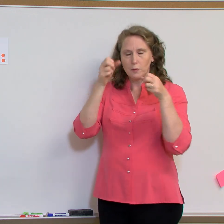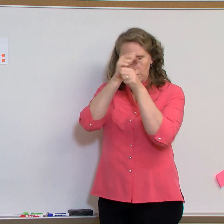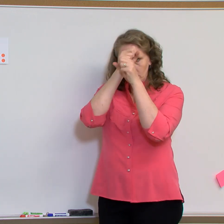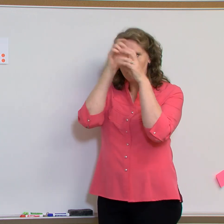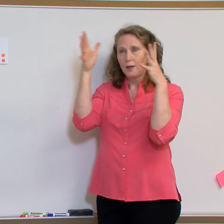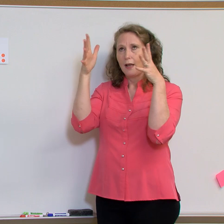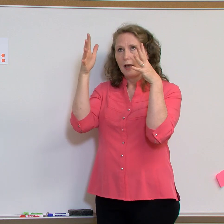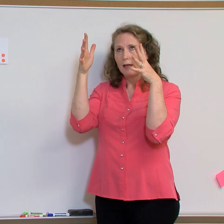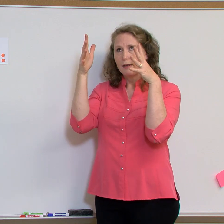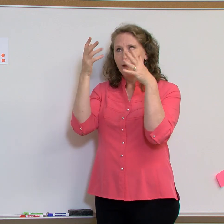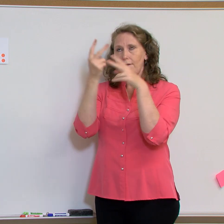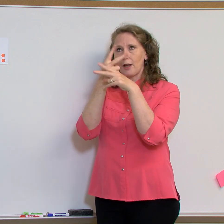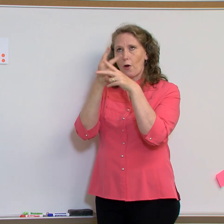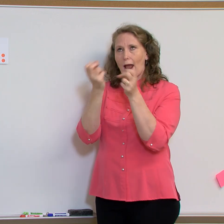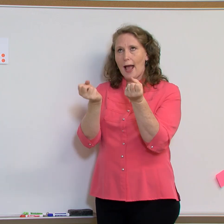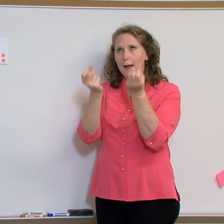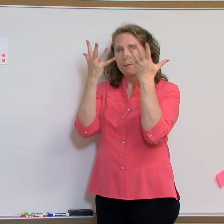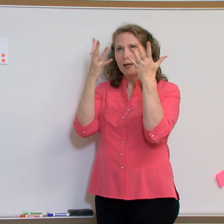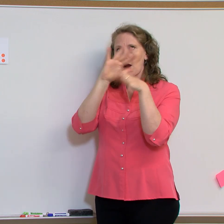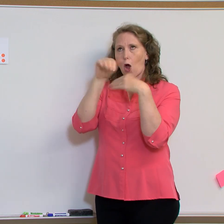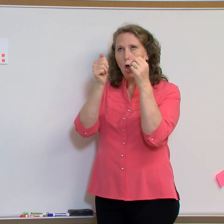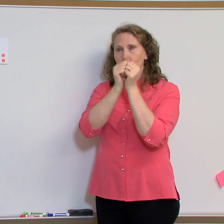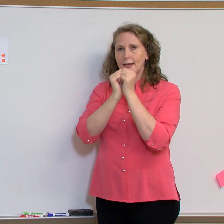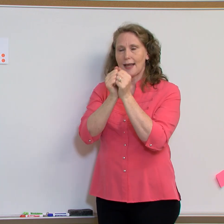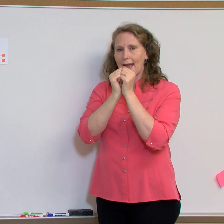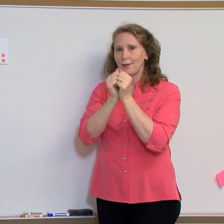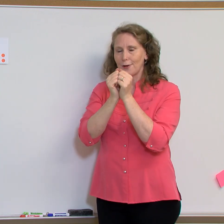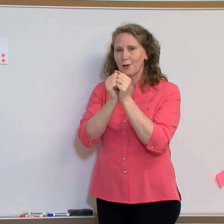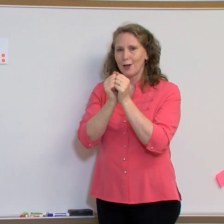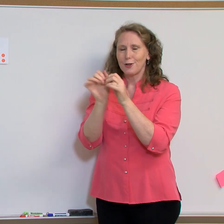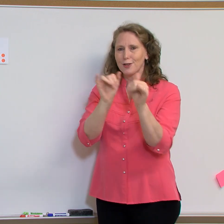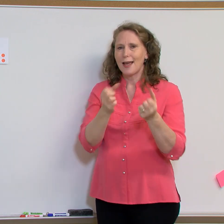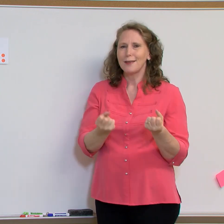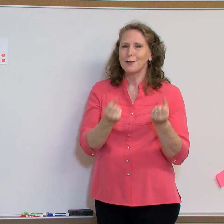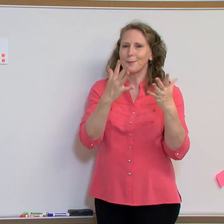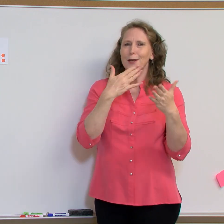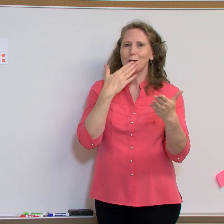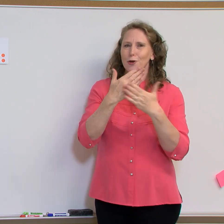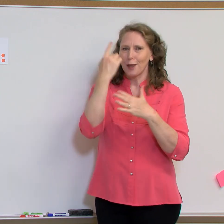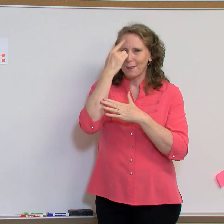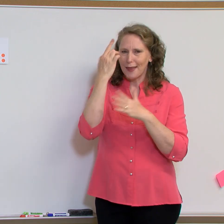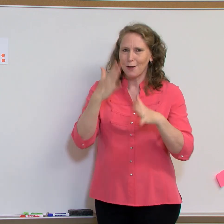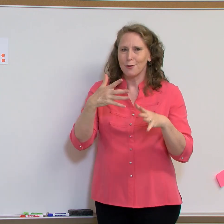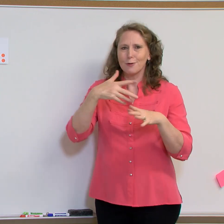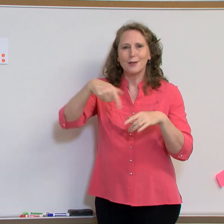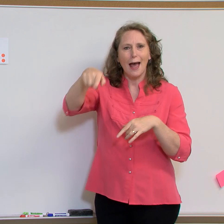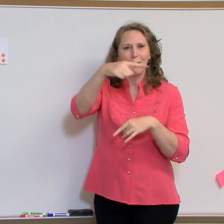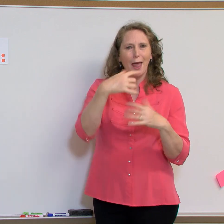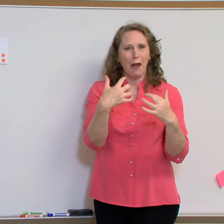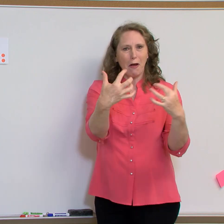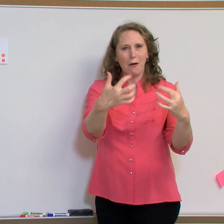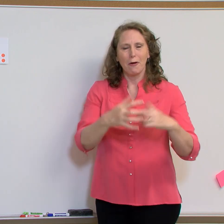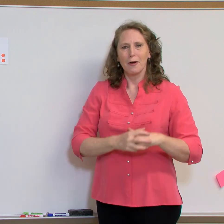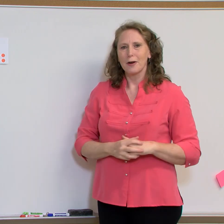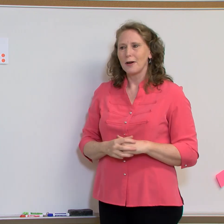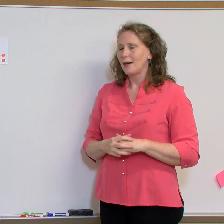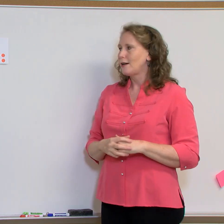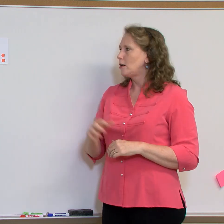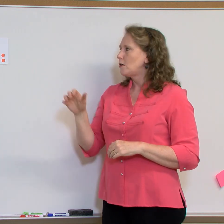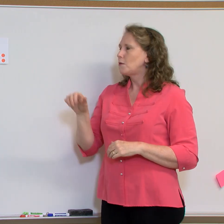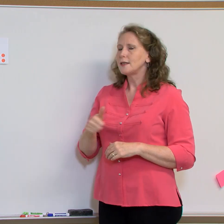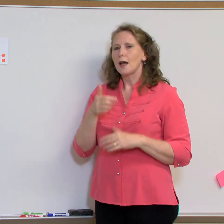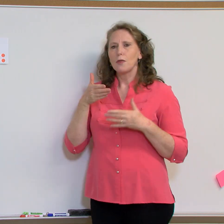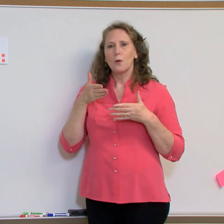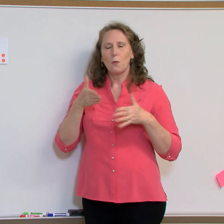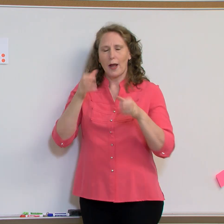how many are there as there are good thinkers out there. What's another way you could see